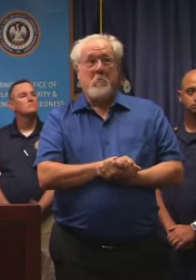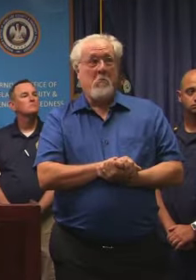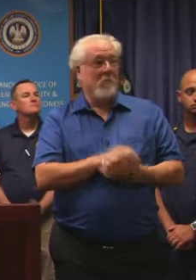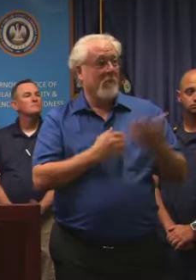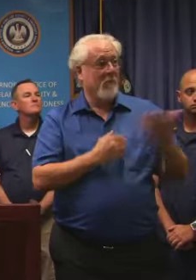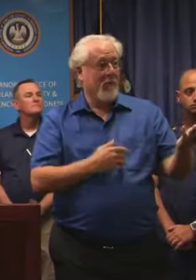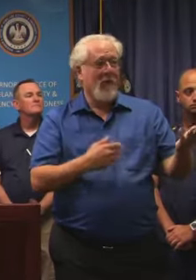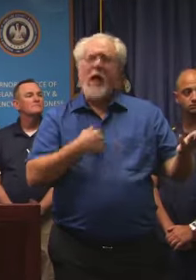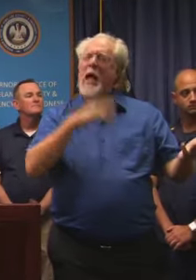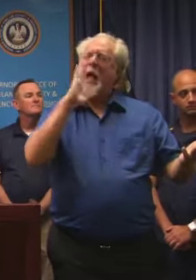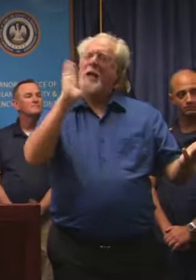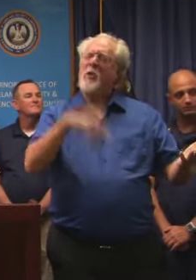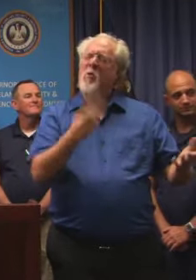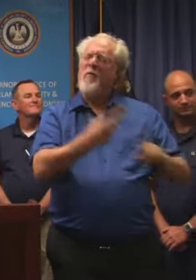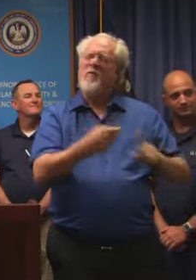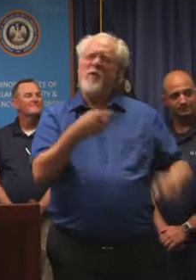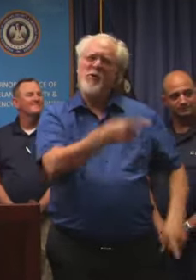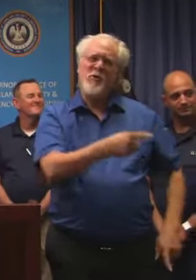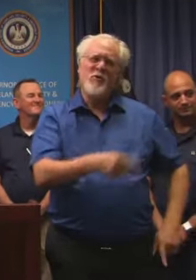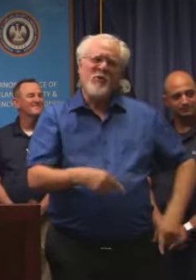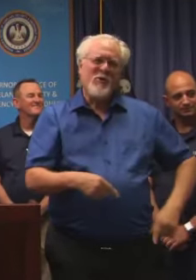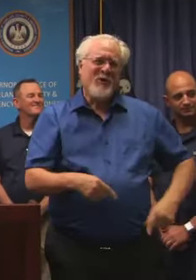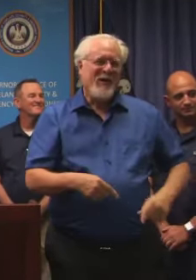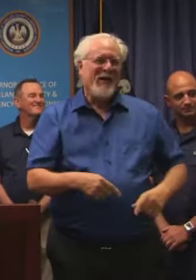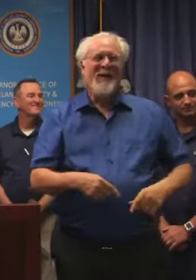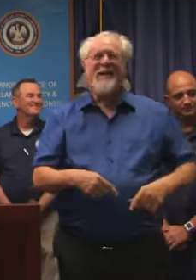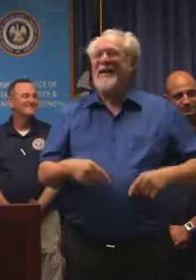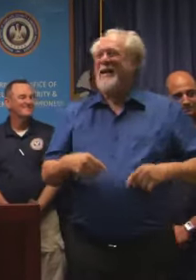Yes, ma'am. I knew there would be one over there. So,